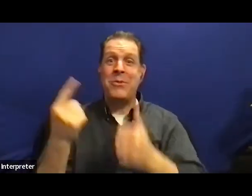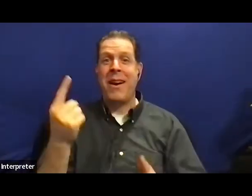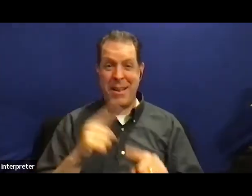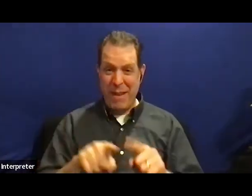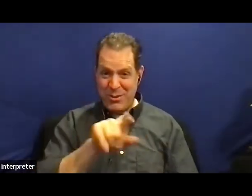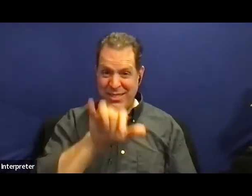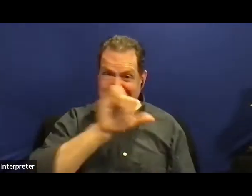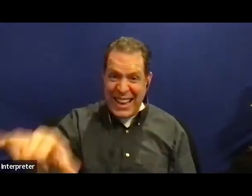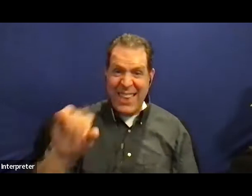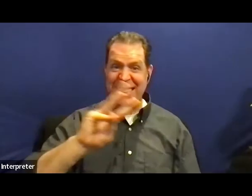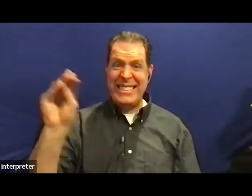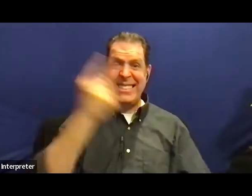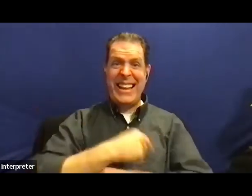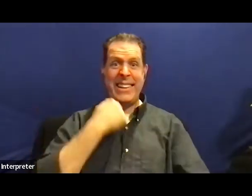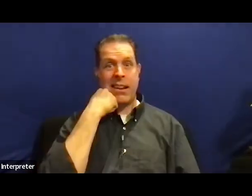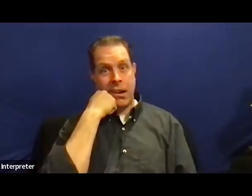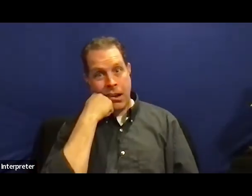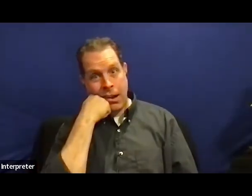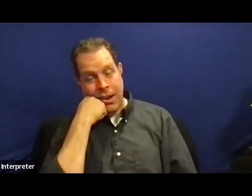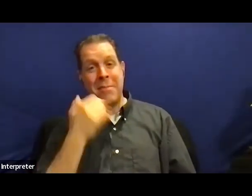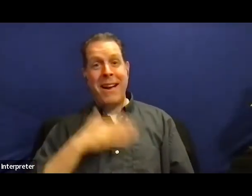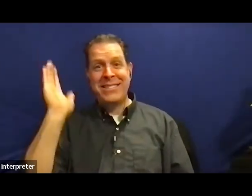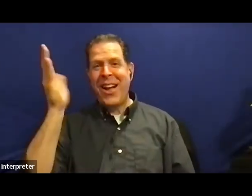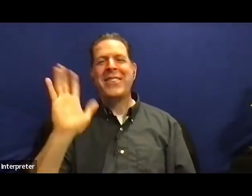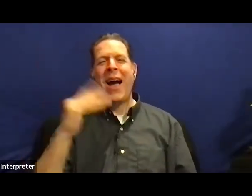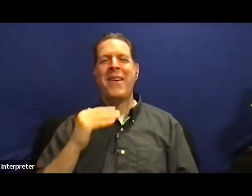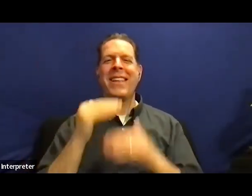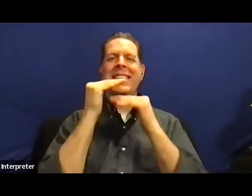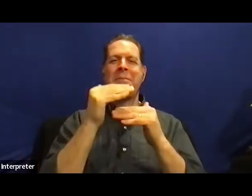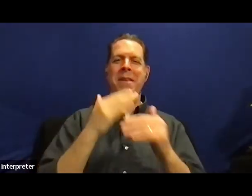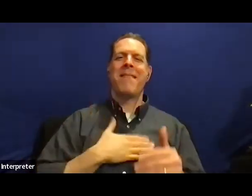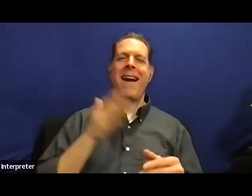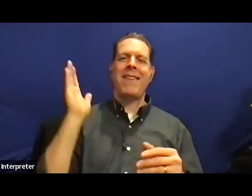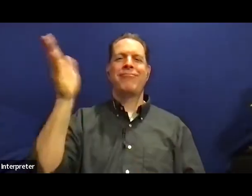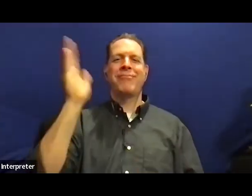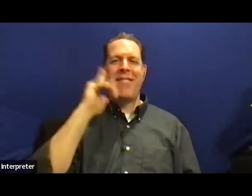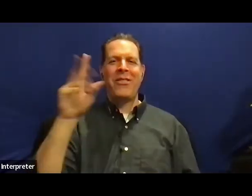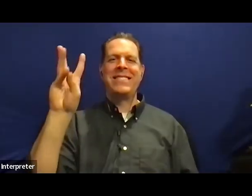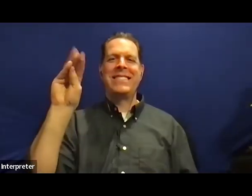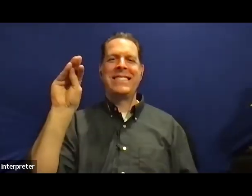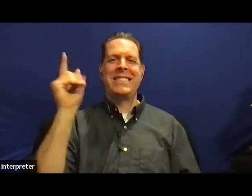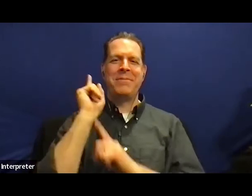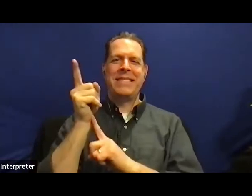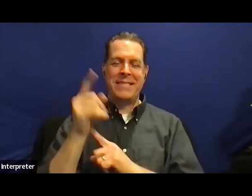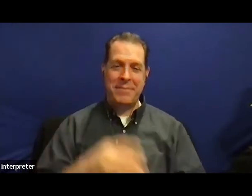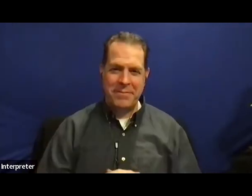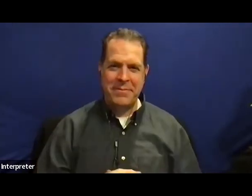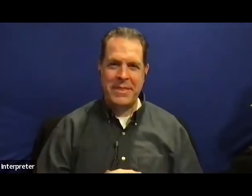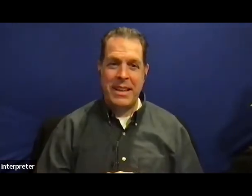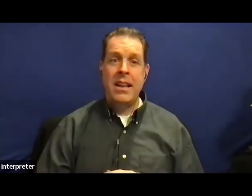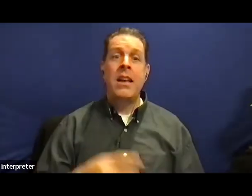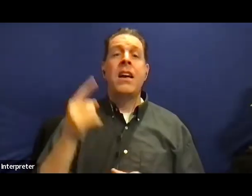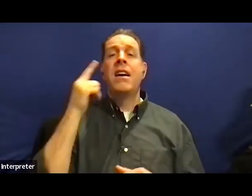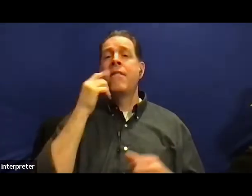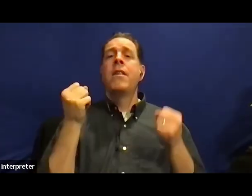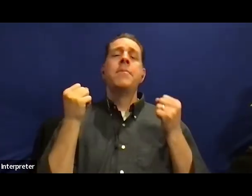for 60 days. So I'm limiting it to the issues that I can keep you for just 60 minutes. For specifics on countless